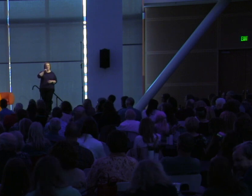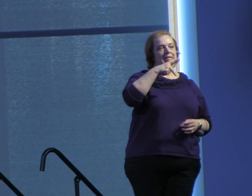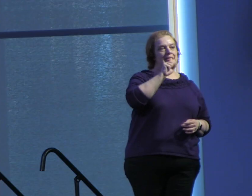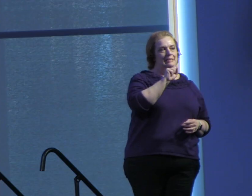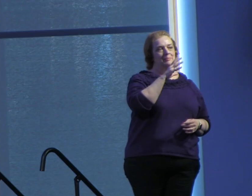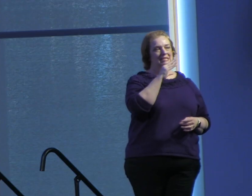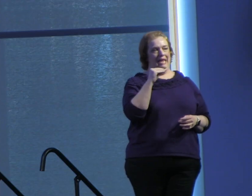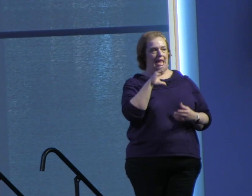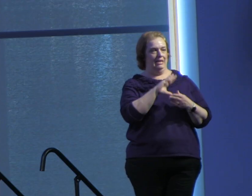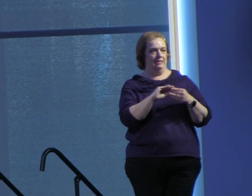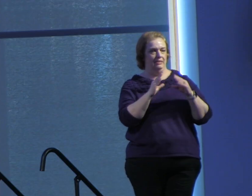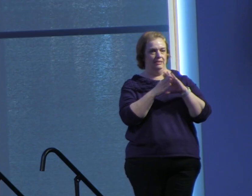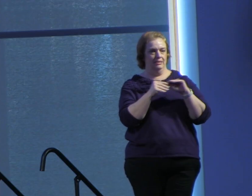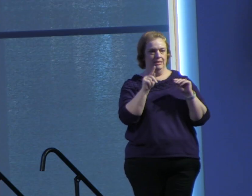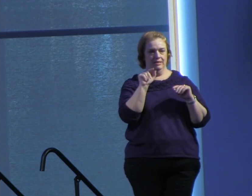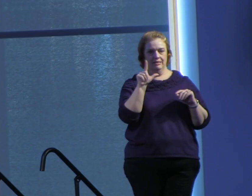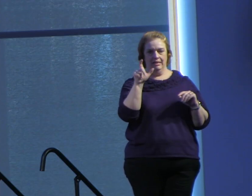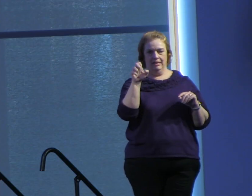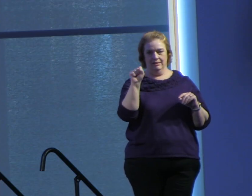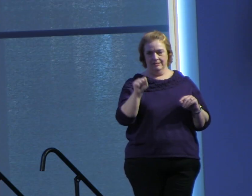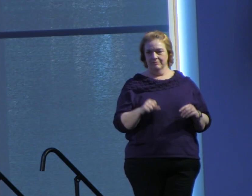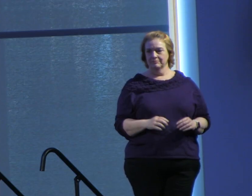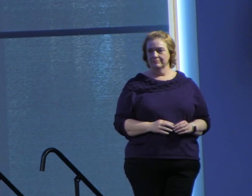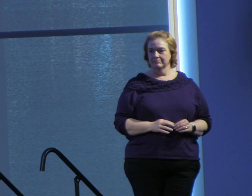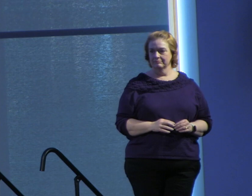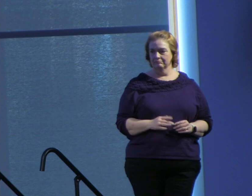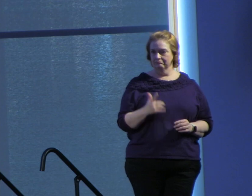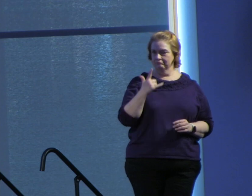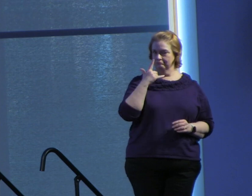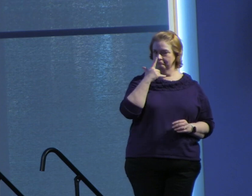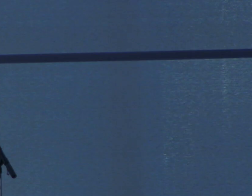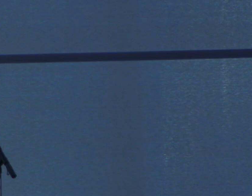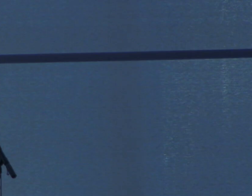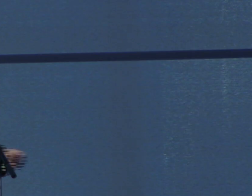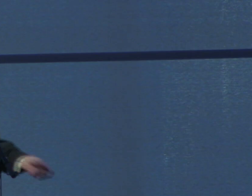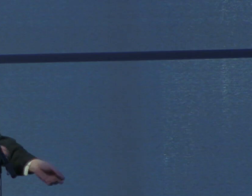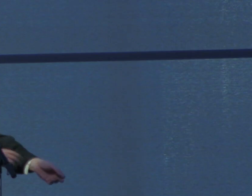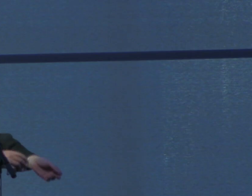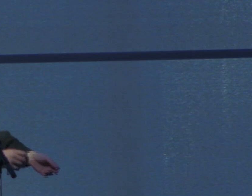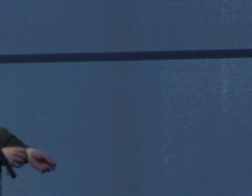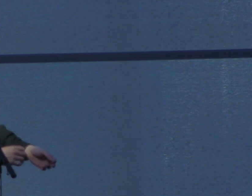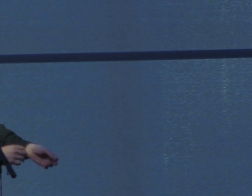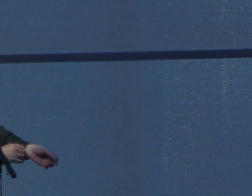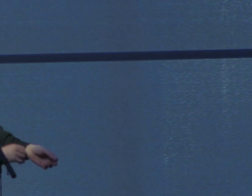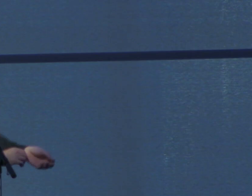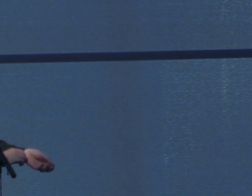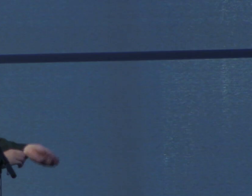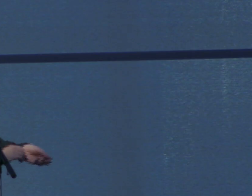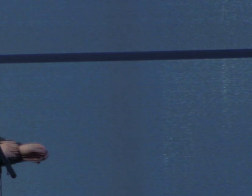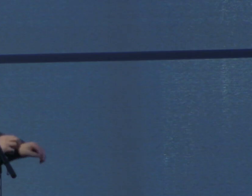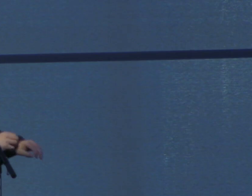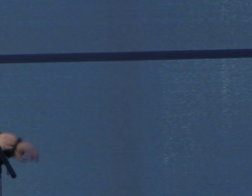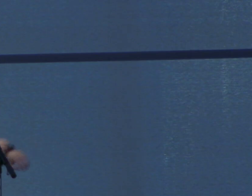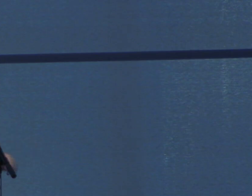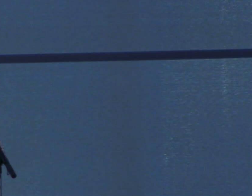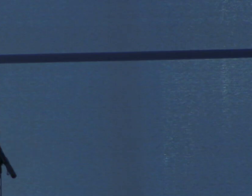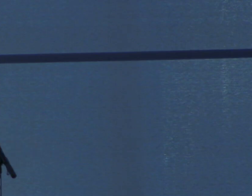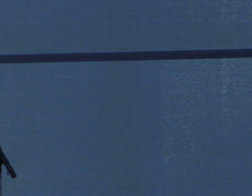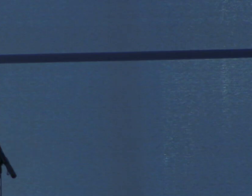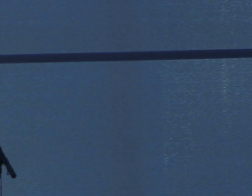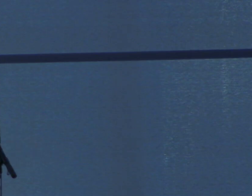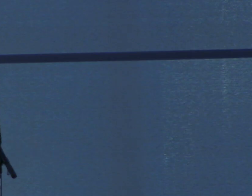Tips and Tales. And interesting enough, a psychic told him to write it. So there we